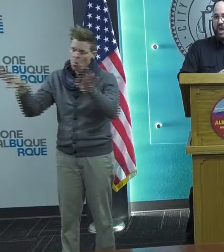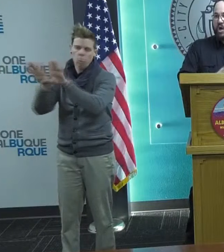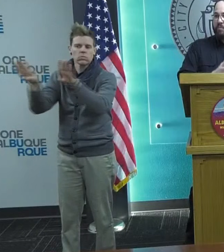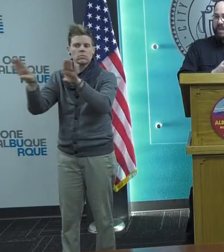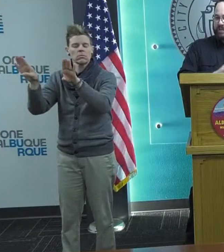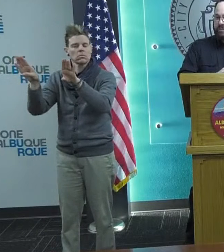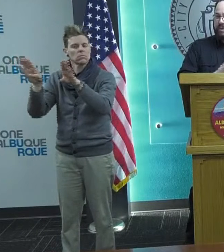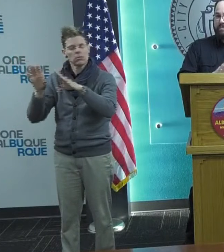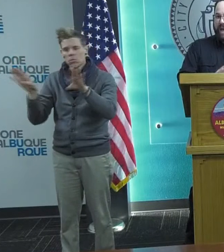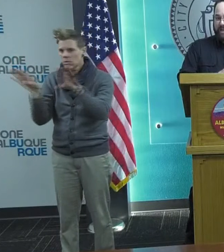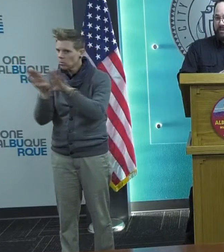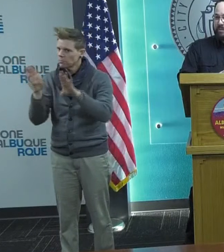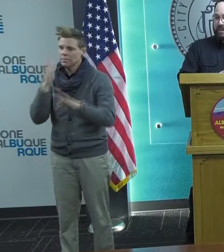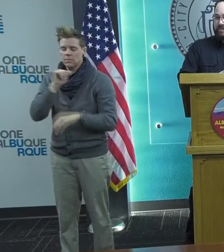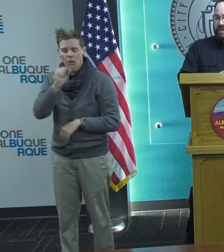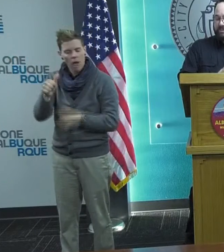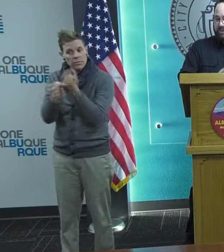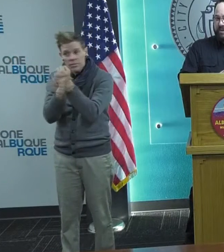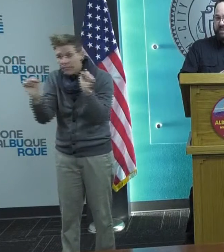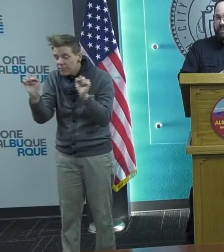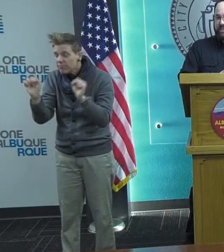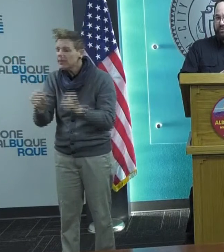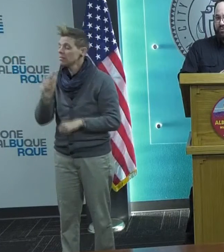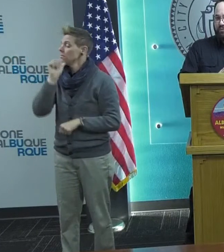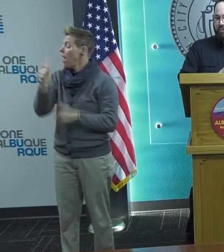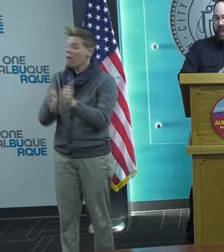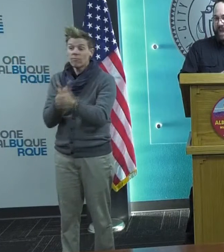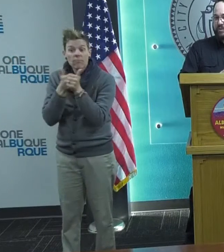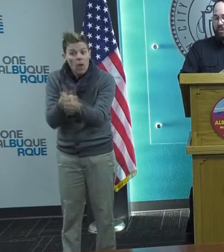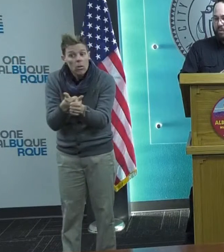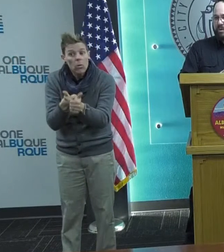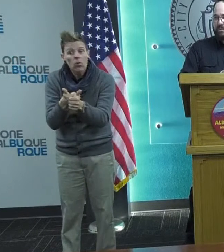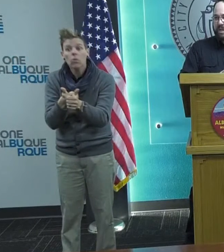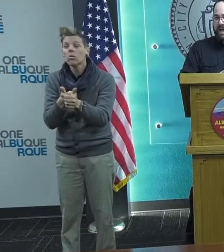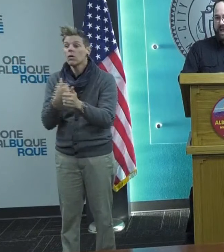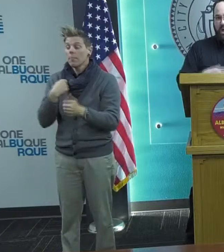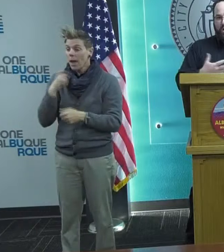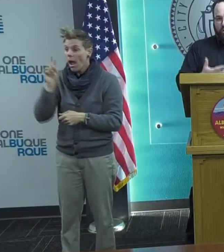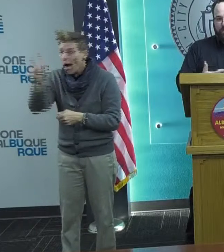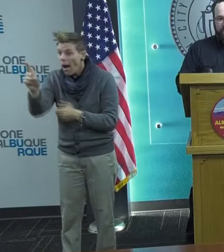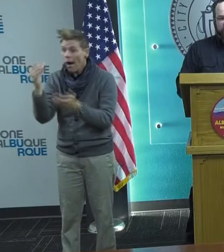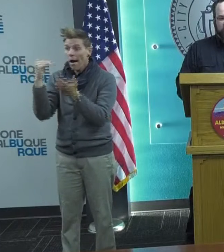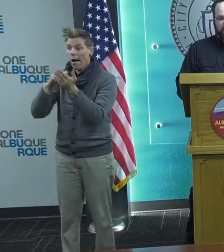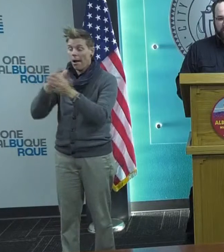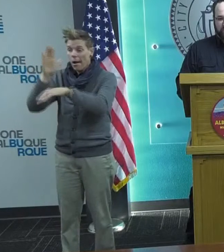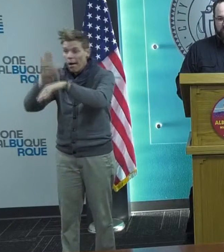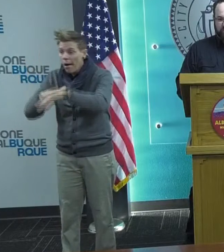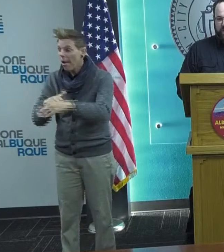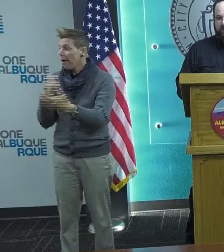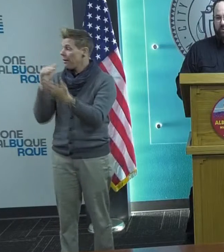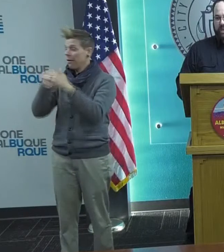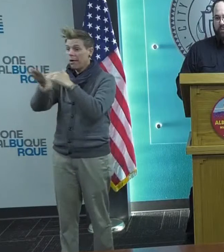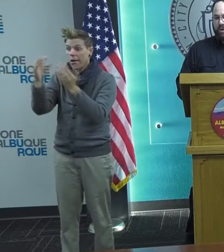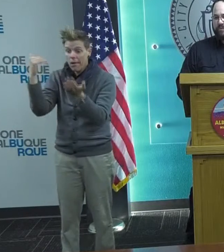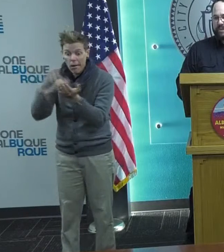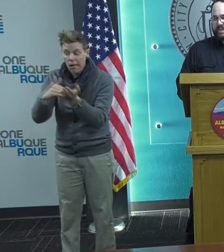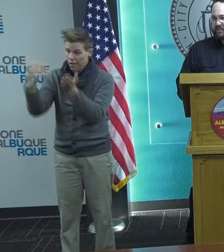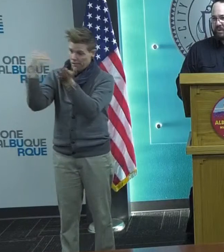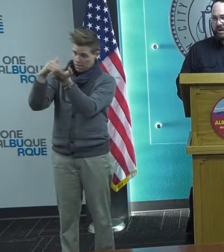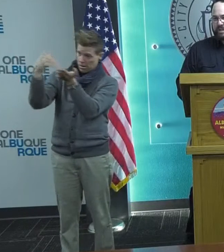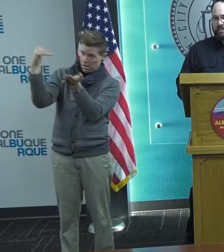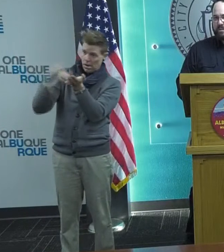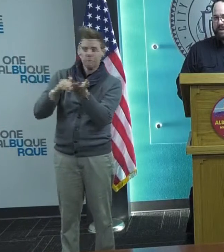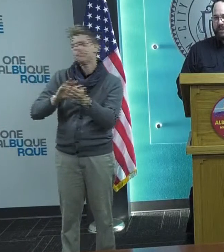compliance, because we've been back there a lot of times and we find that they just can't or won't comply, or because they've been sort of flagrantly and